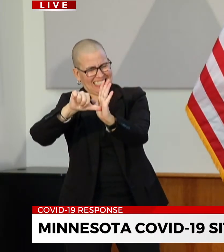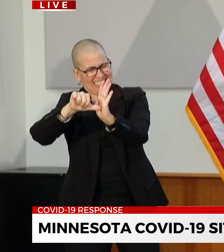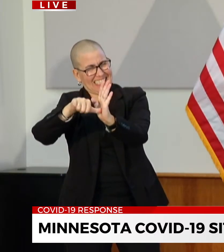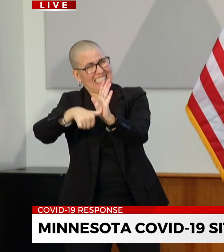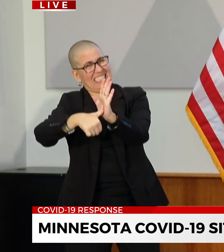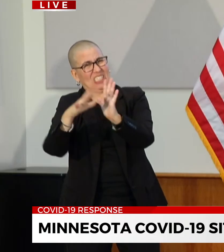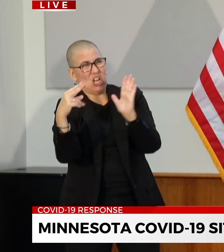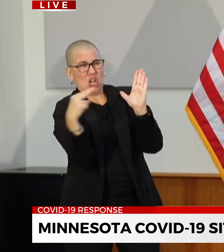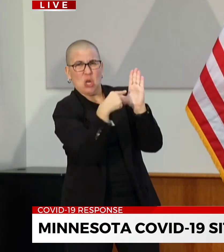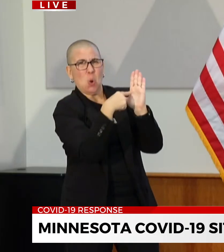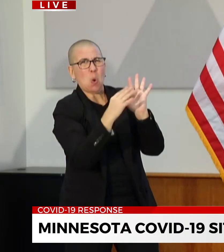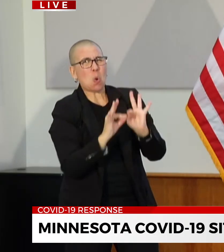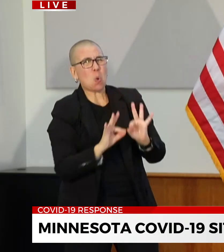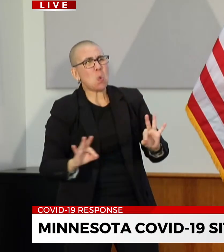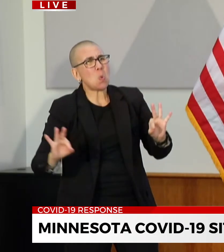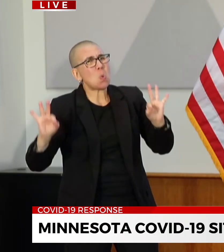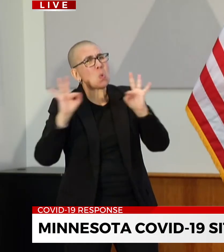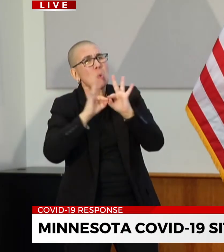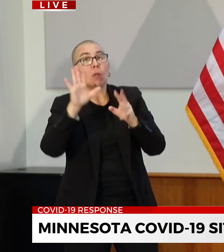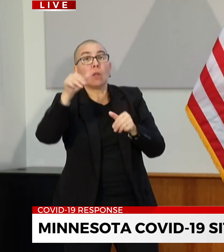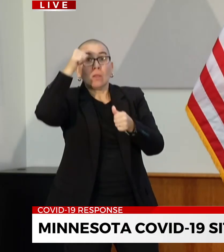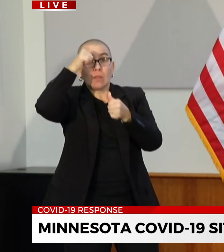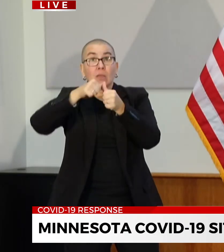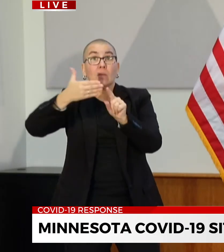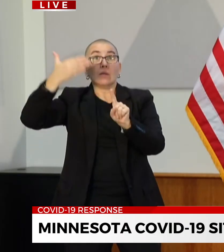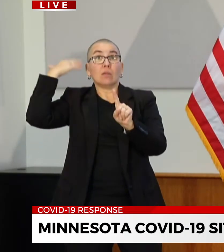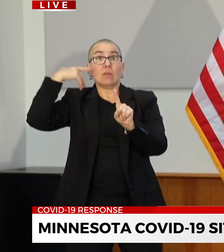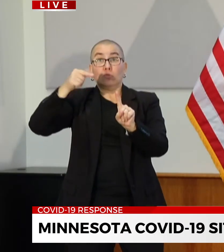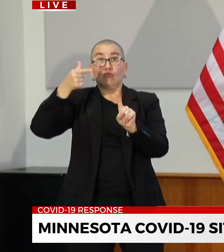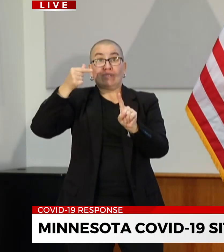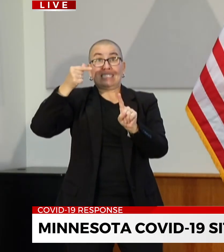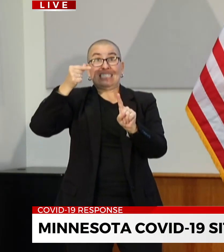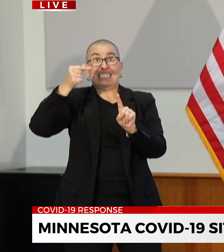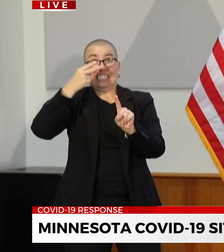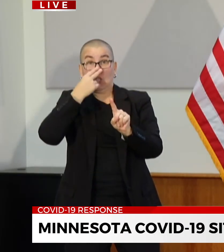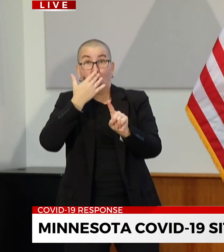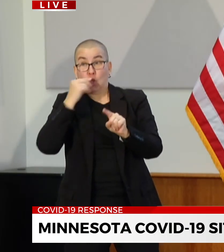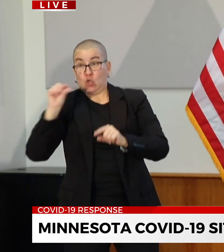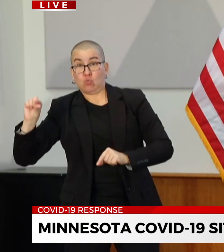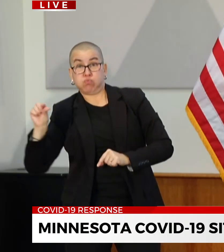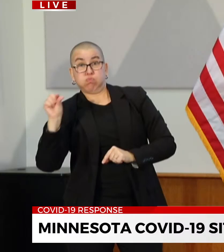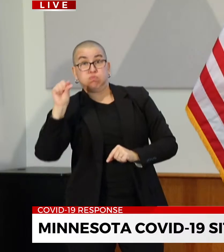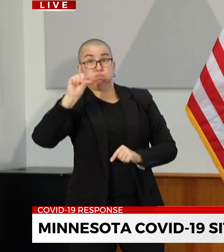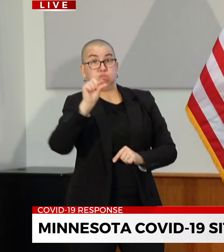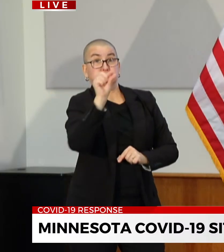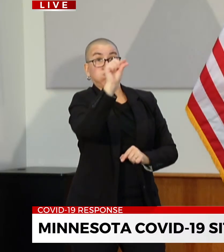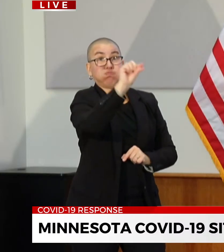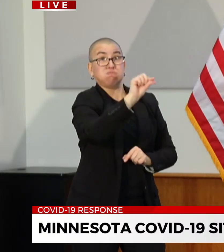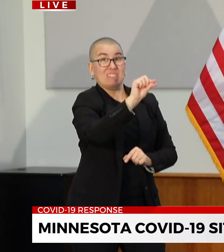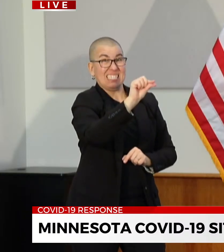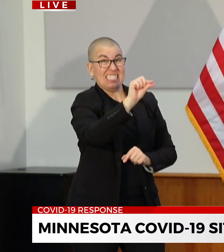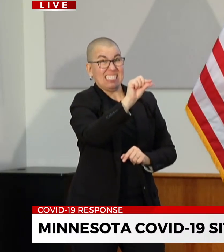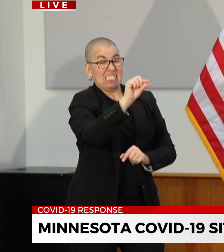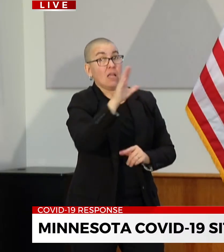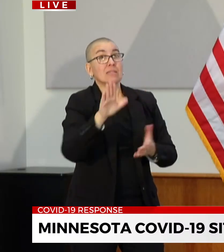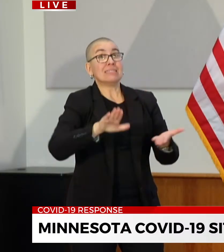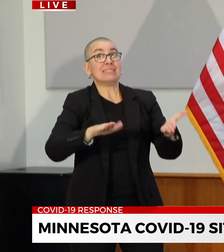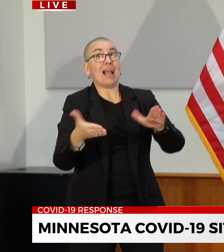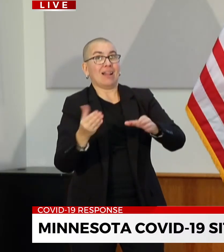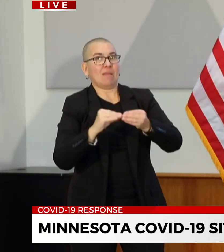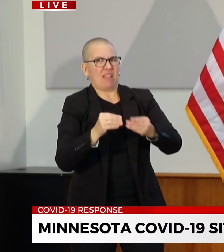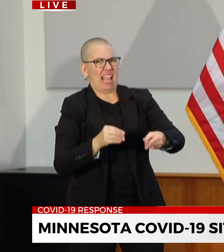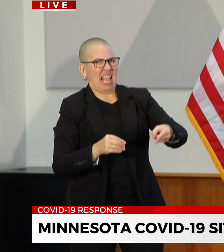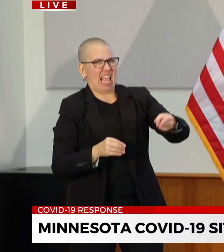subset of the cases, and certainly represents a disproportionate number of the hospitalizations and the deaths. As we've talked about